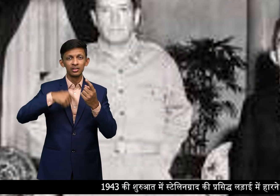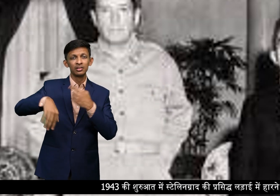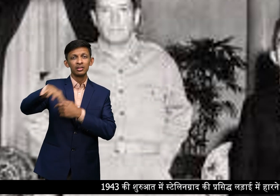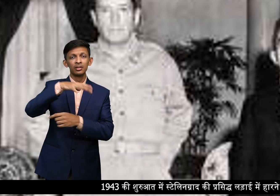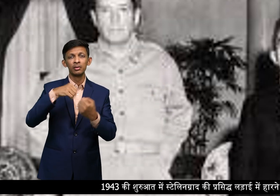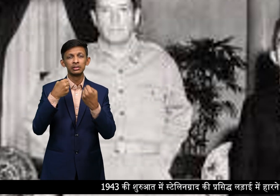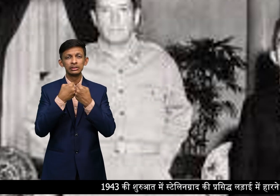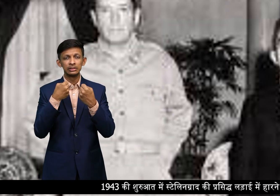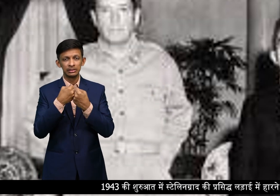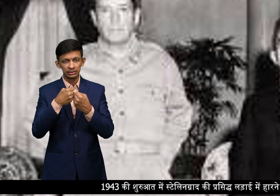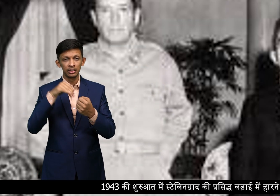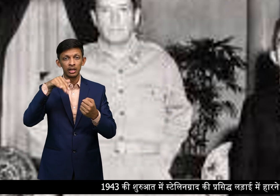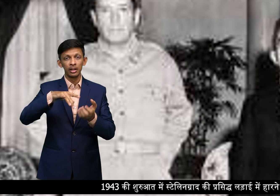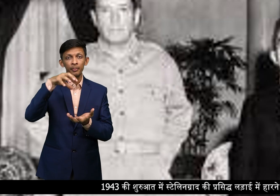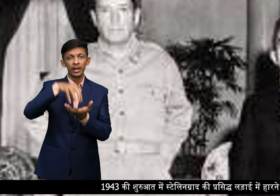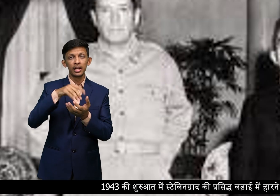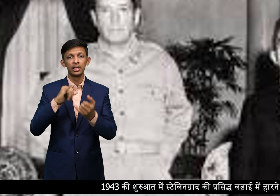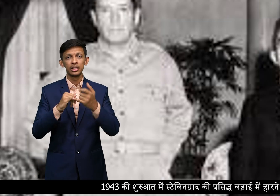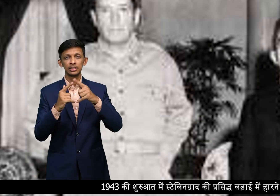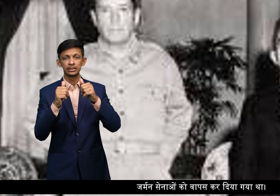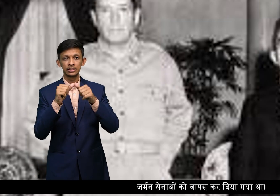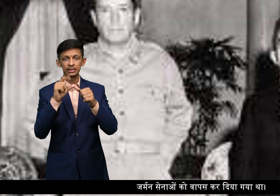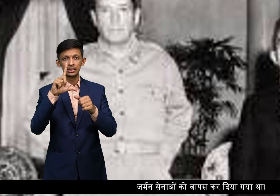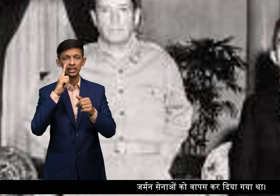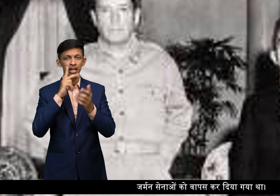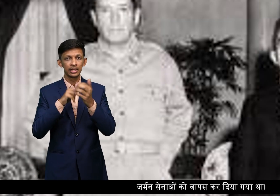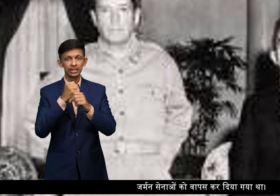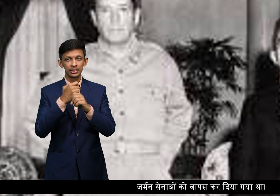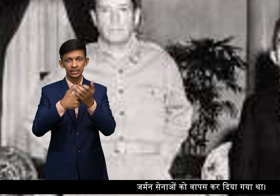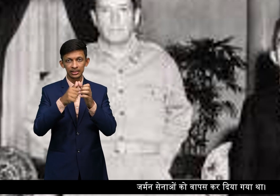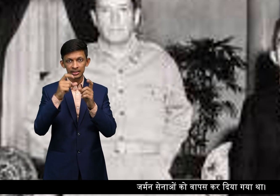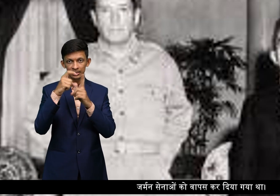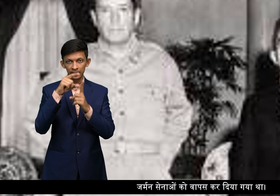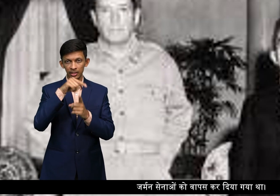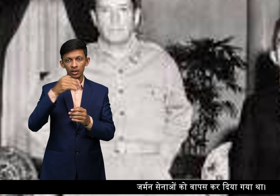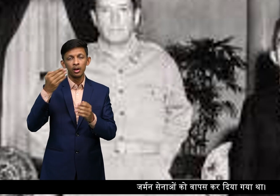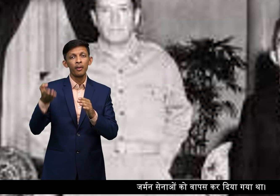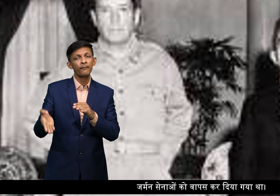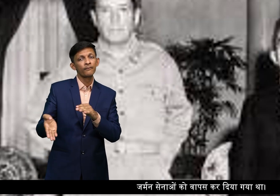famous Battle of Stalingrad in early 1943.